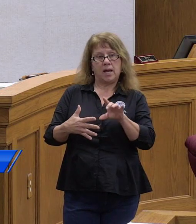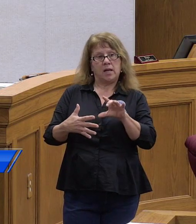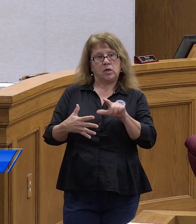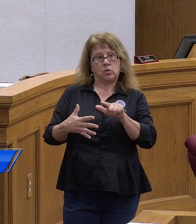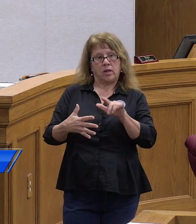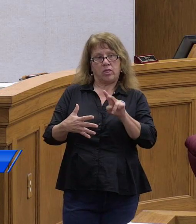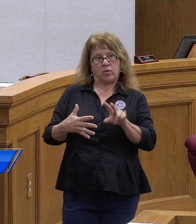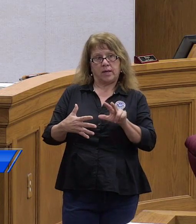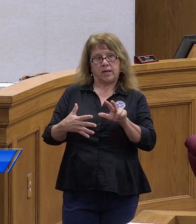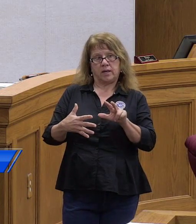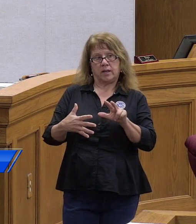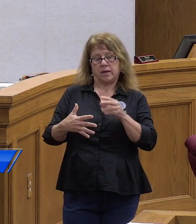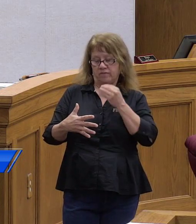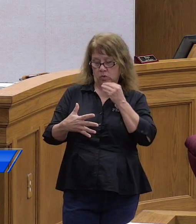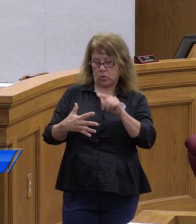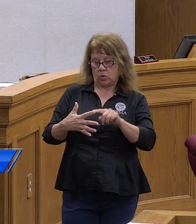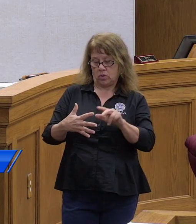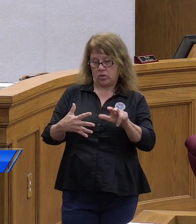378 bags of ice,